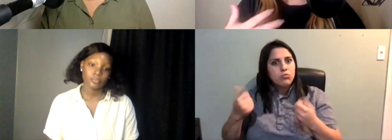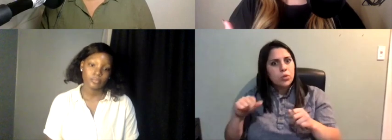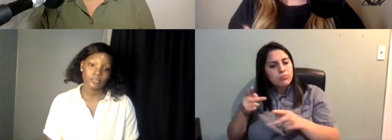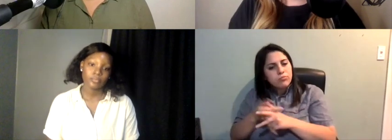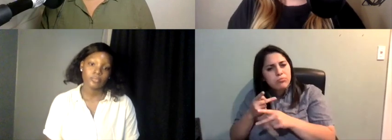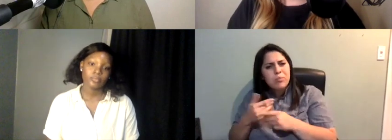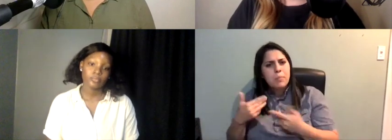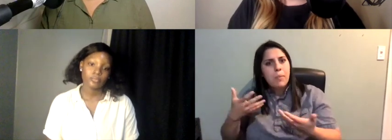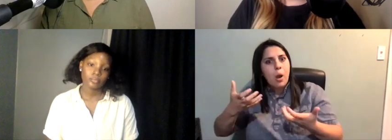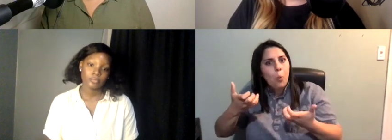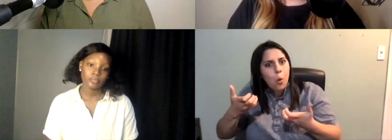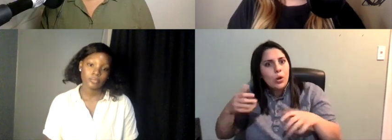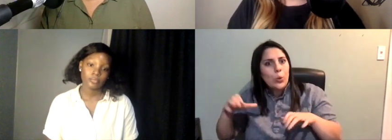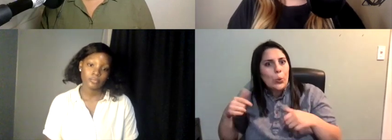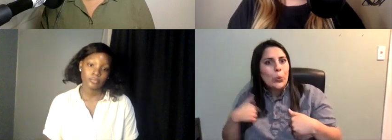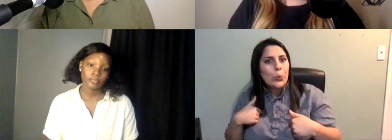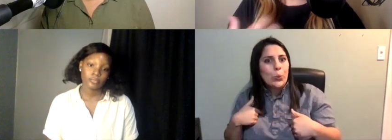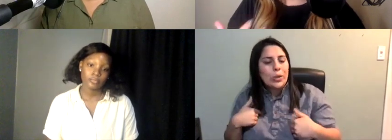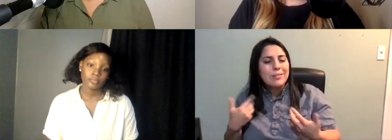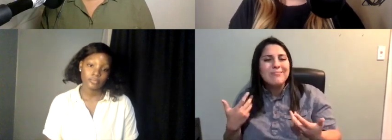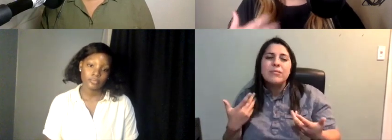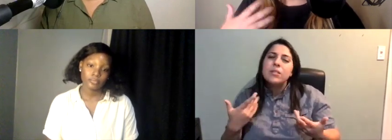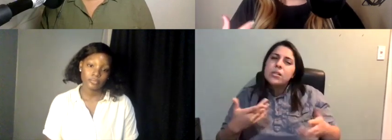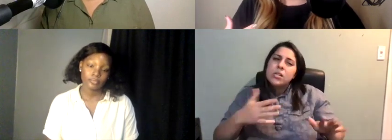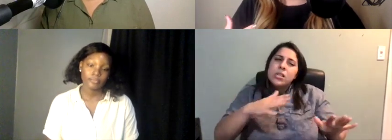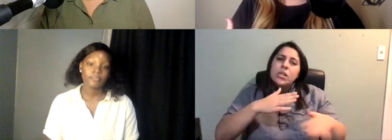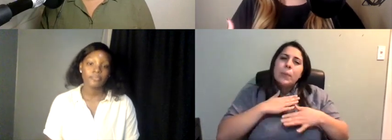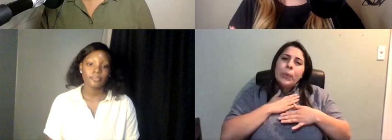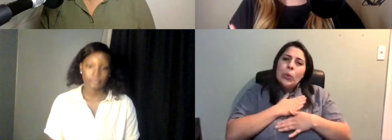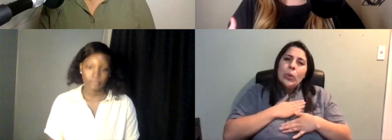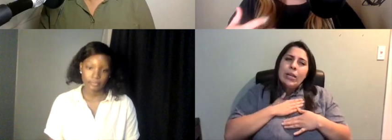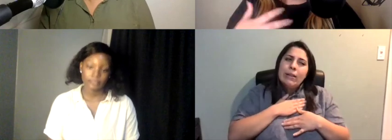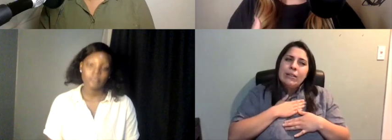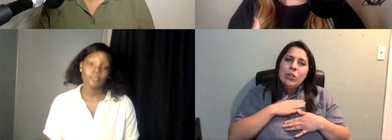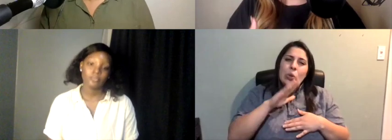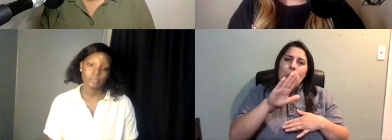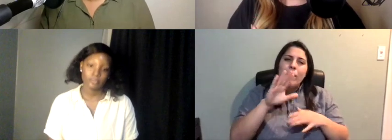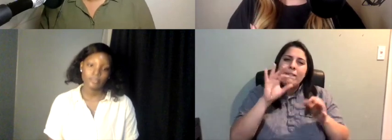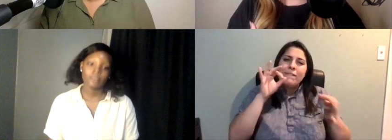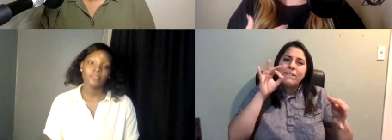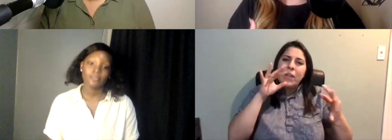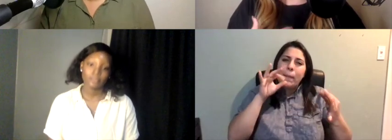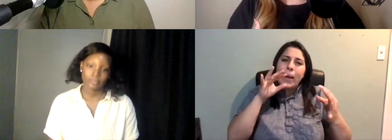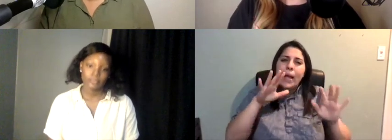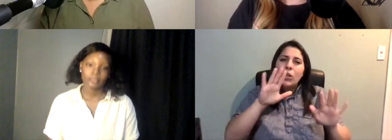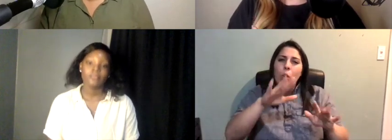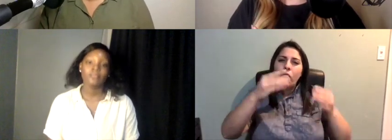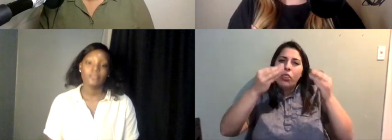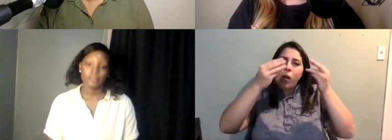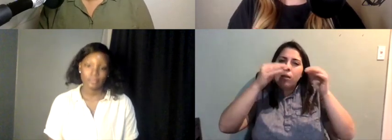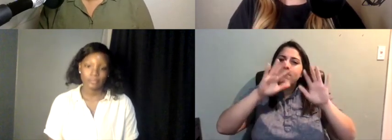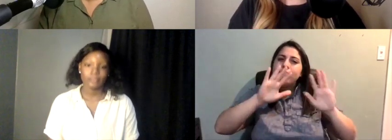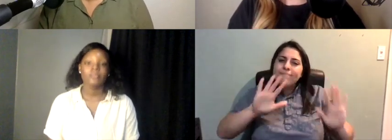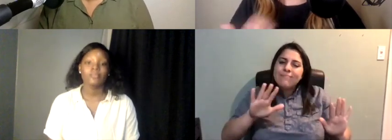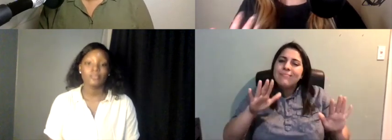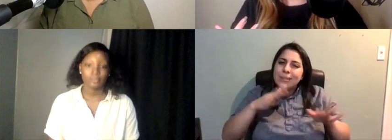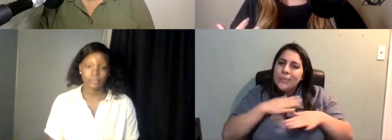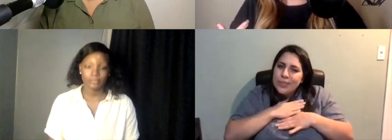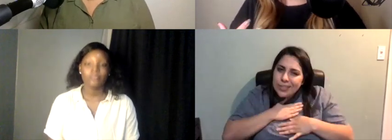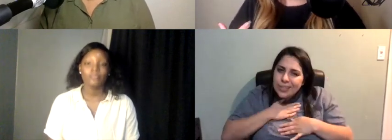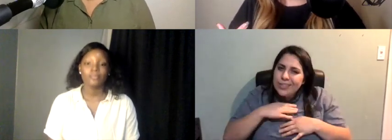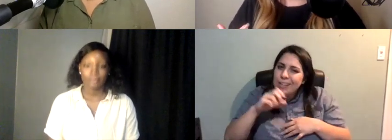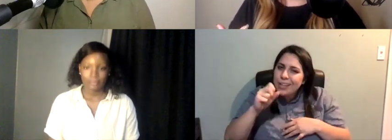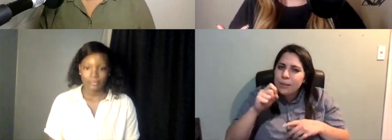And I appreciate the feedback or the thought or whatever it is. However, you know, my like knee